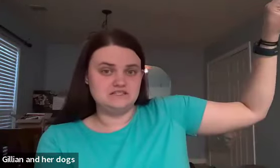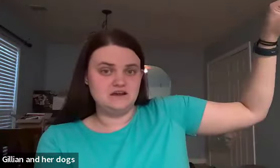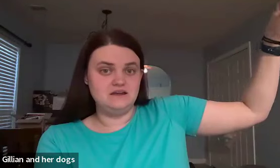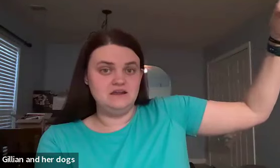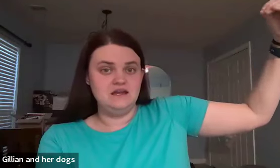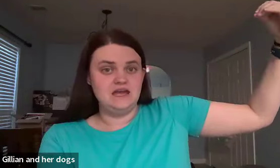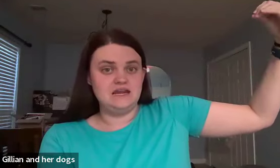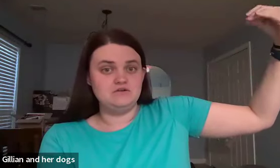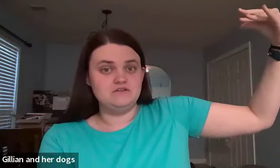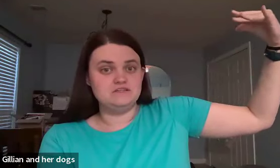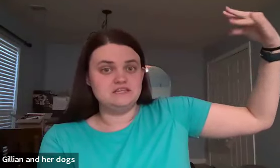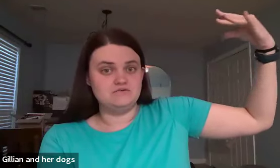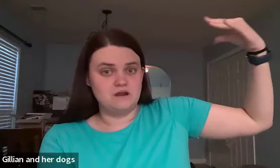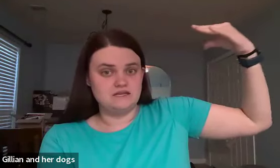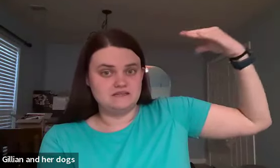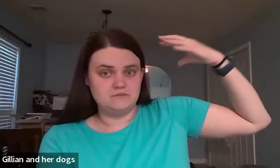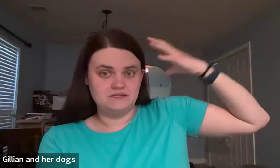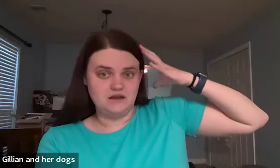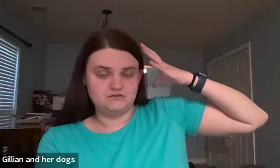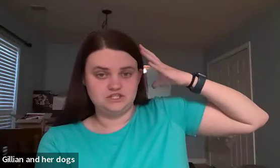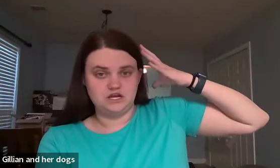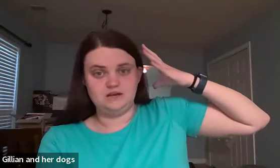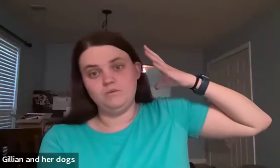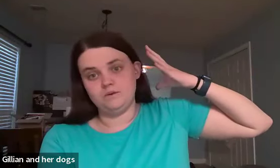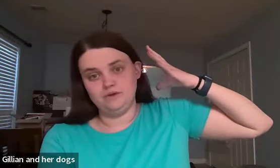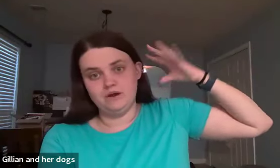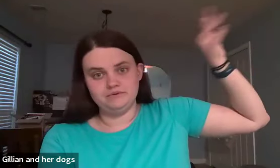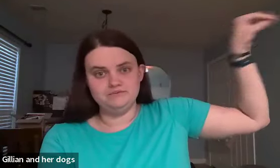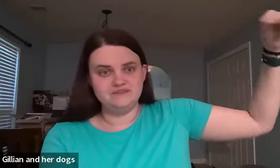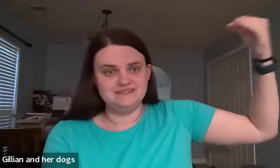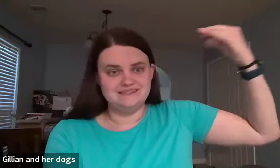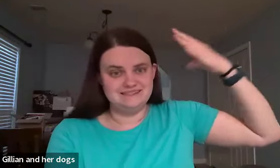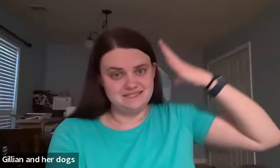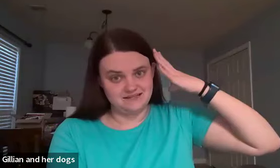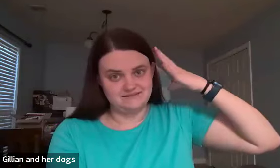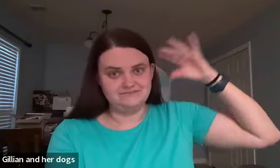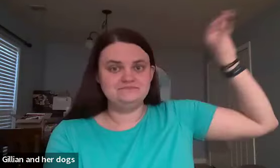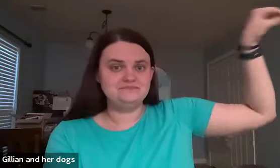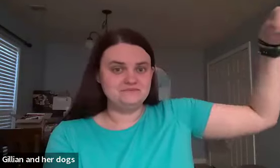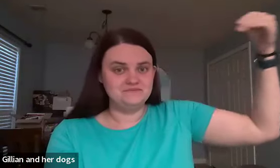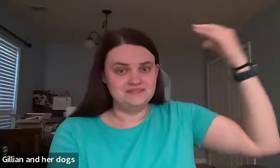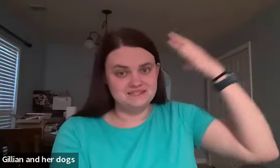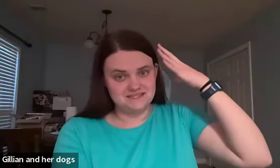the sun, and here are the sun rays coming out to shine and warm you up. Sun.